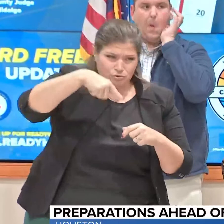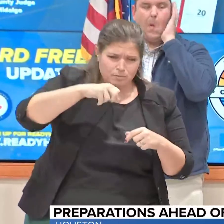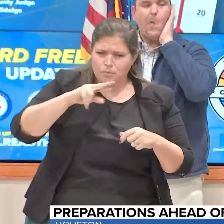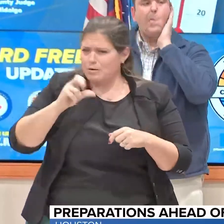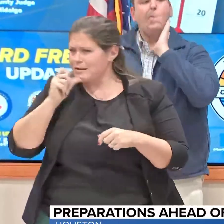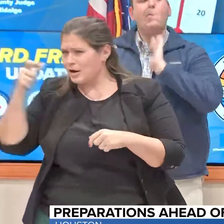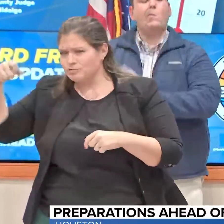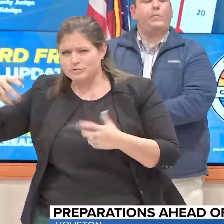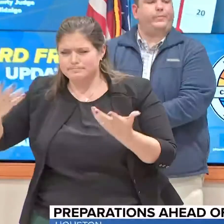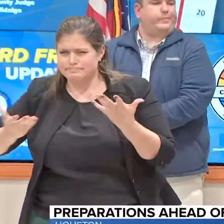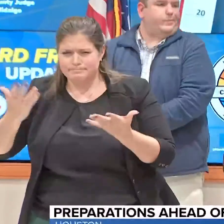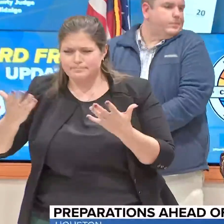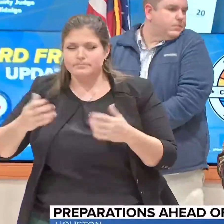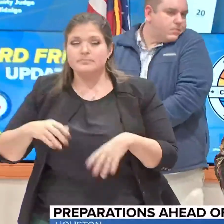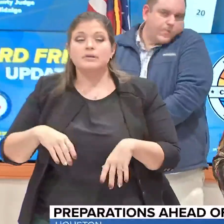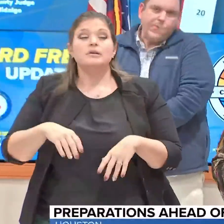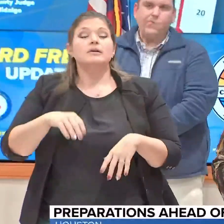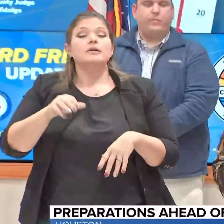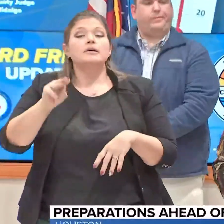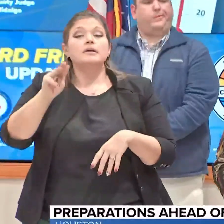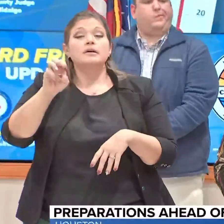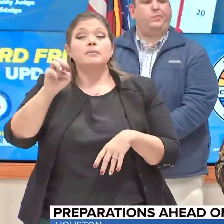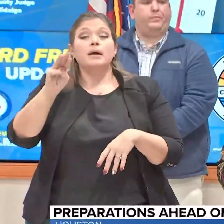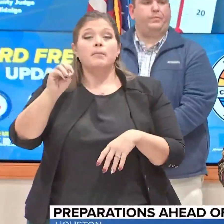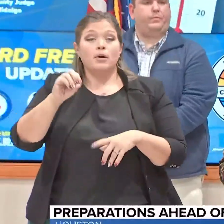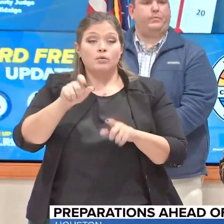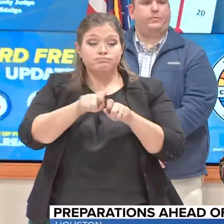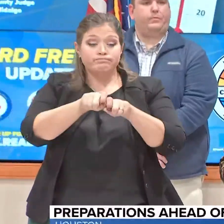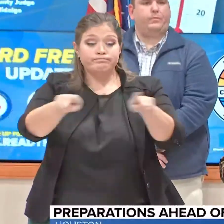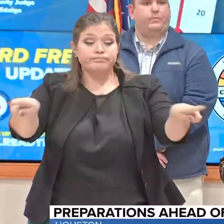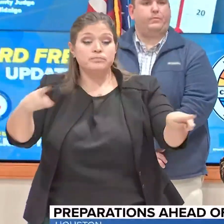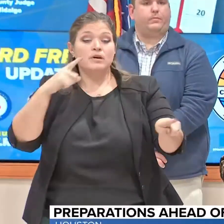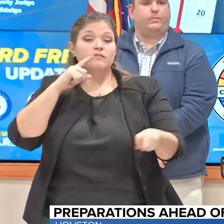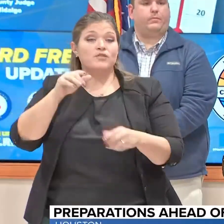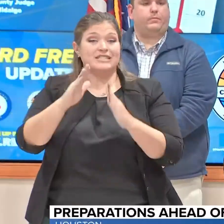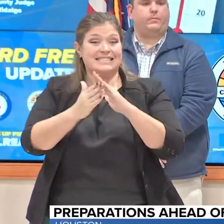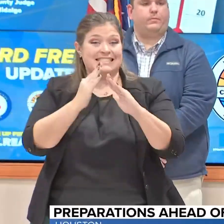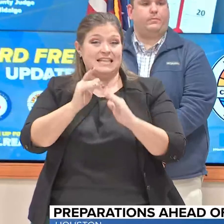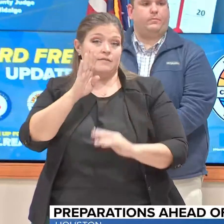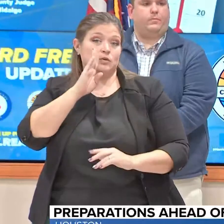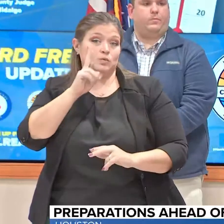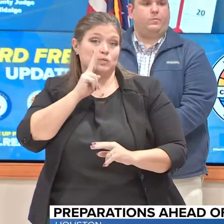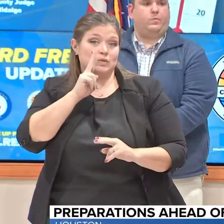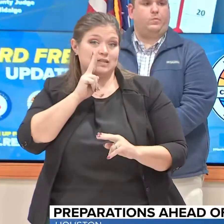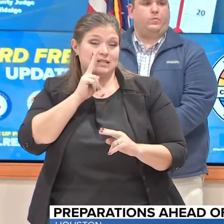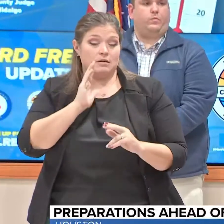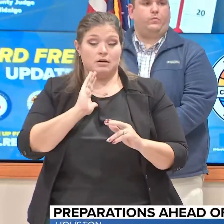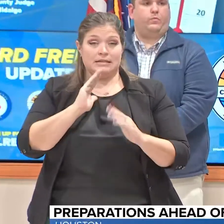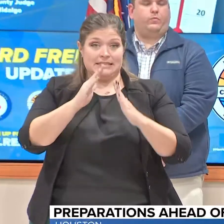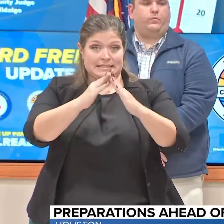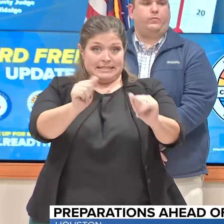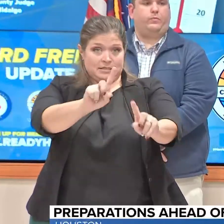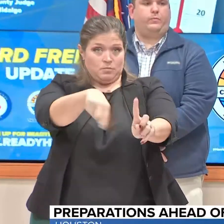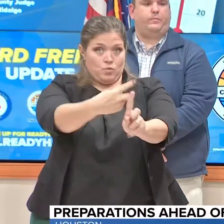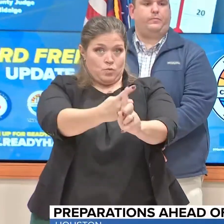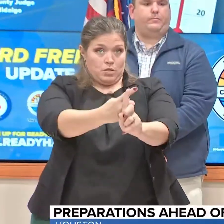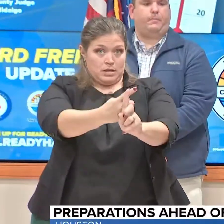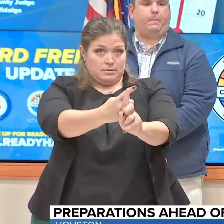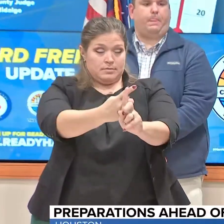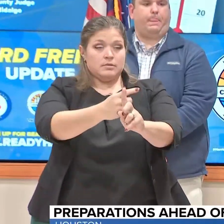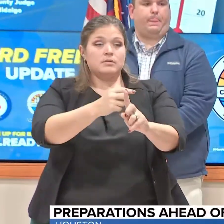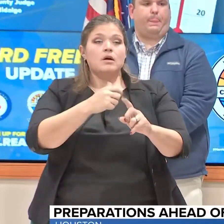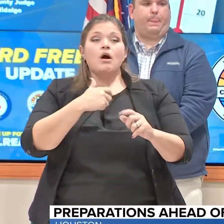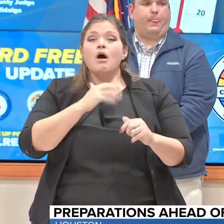So the memo about not dripping water is specific to the City of Houston system. So our system is run not through